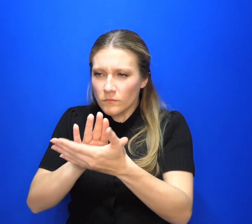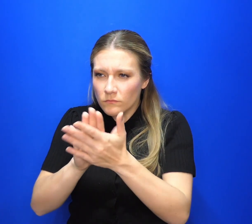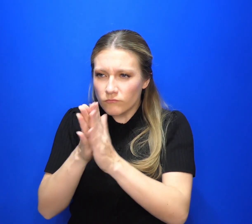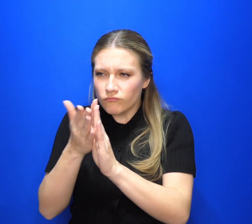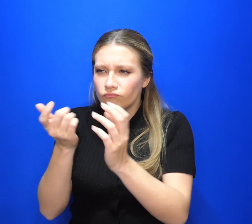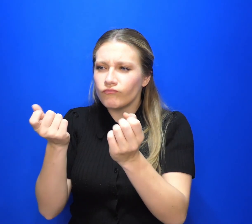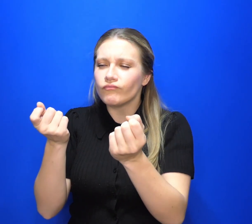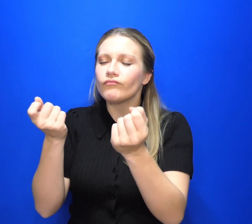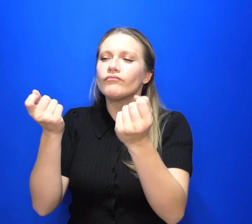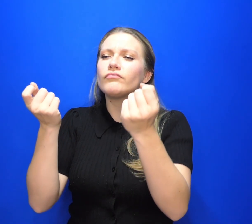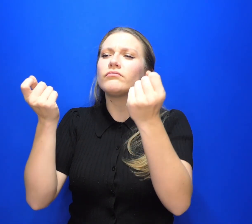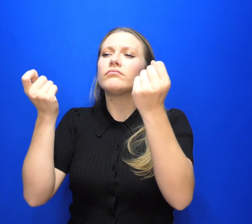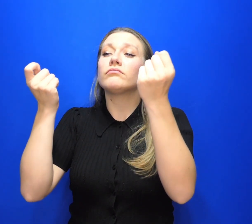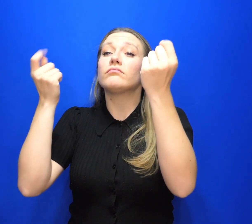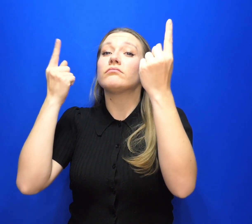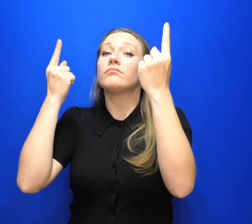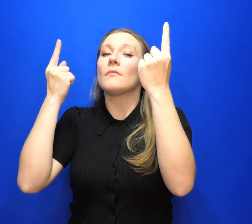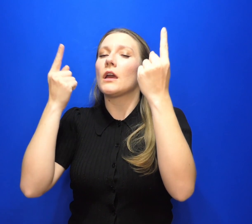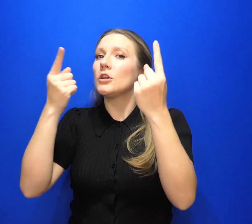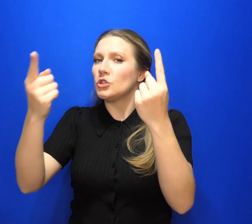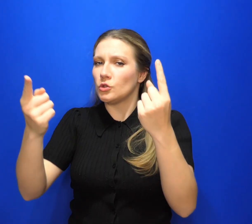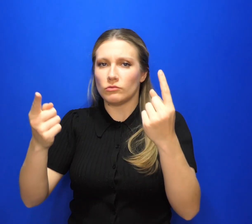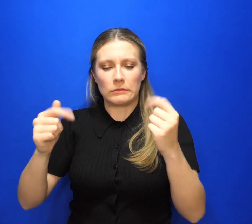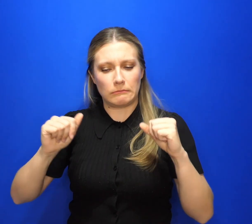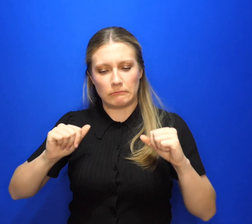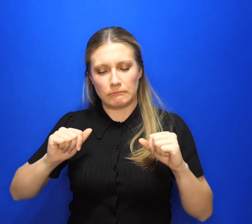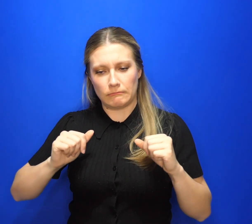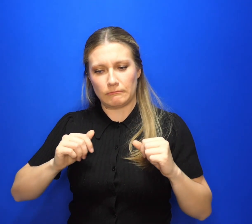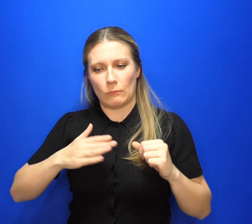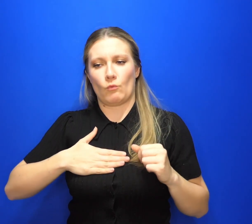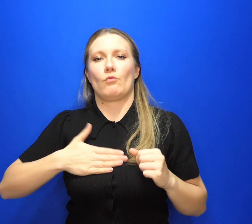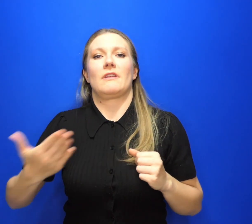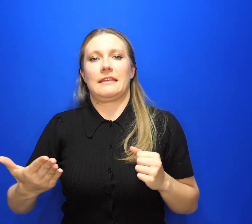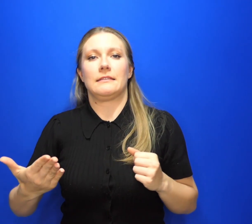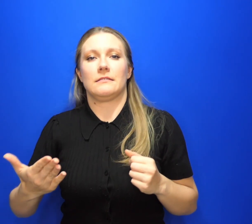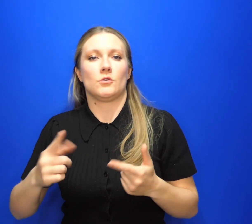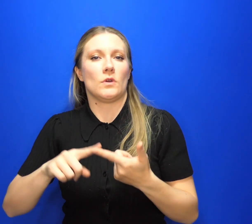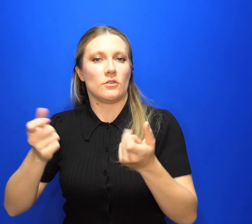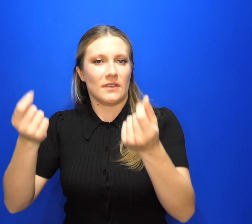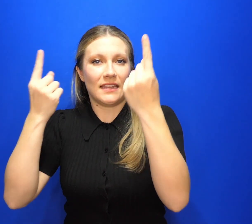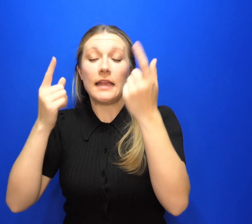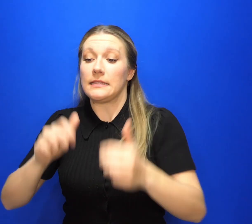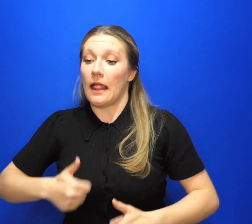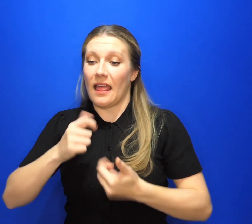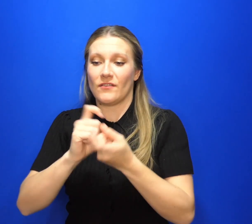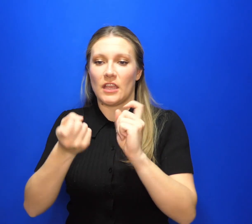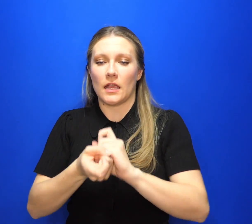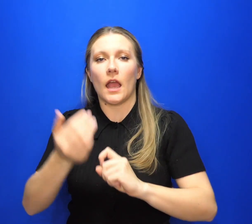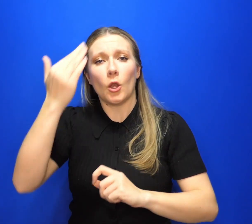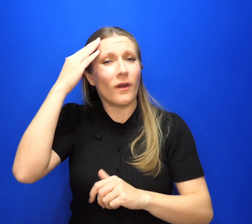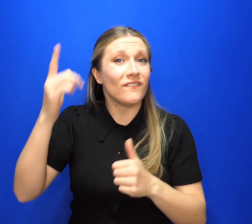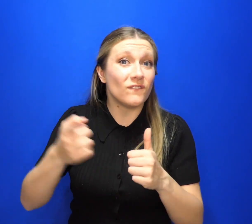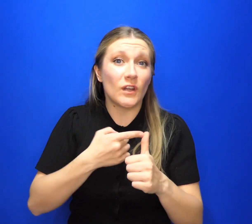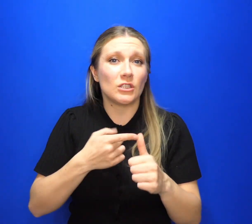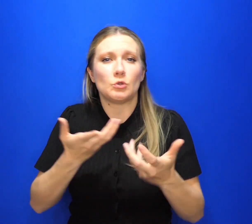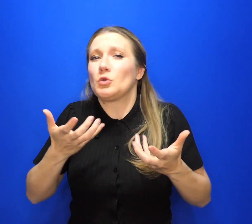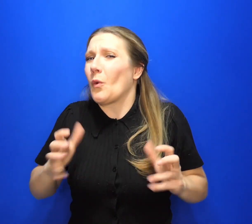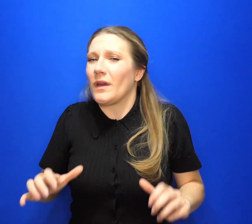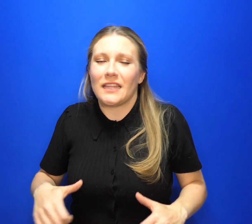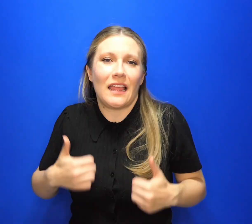over to it. It's a life change as much as you won't want it to be at first. And you may do a really good job of giving diabetes a lower